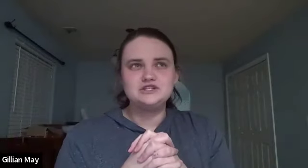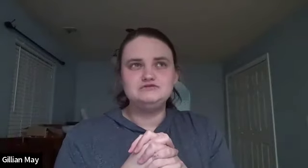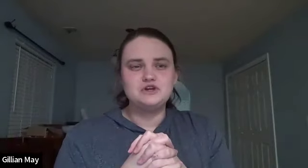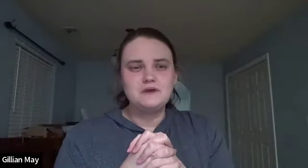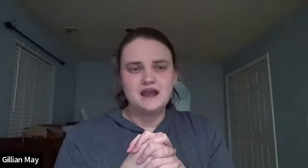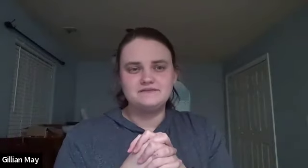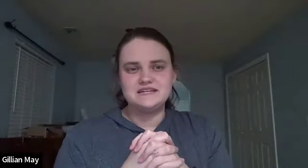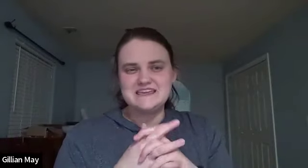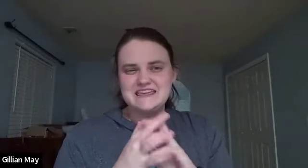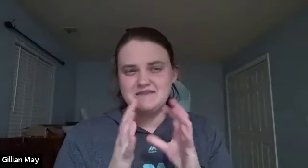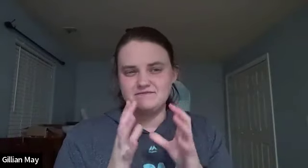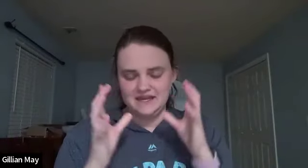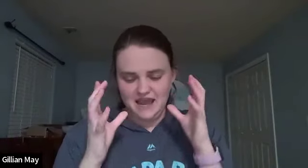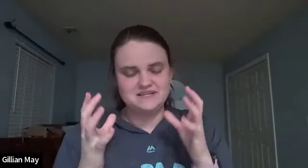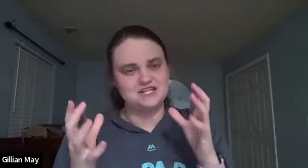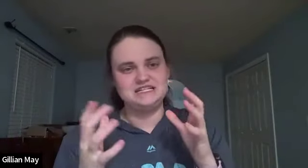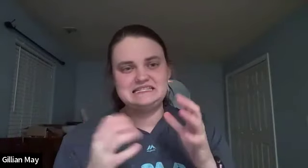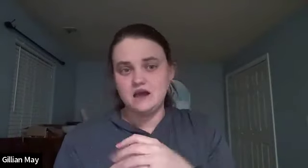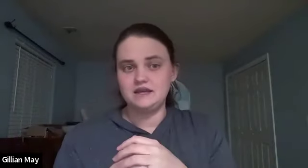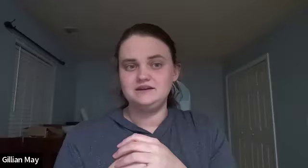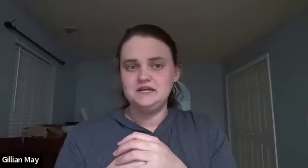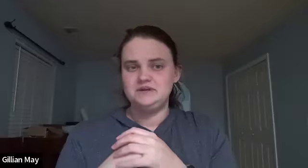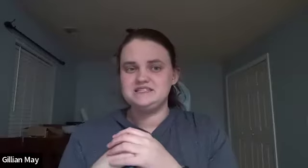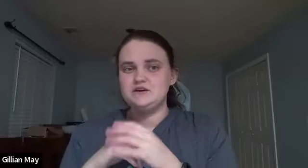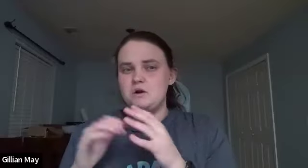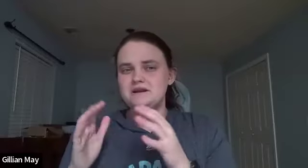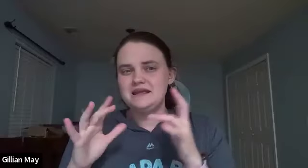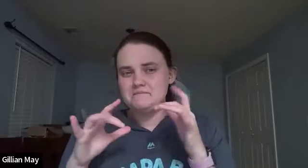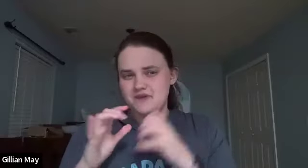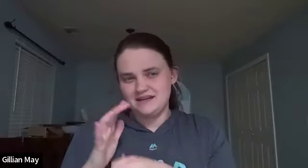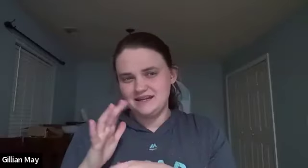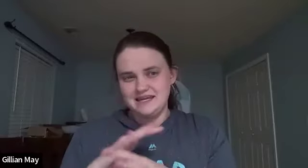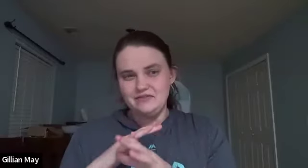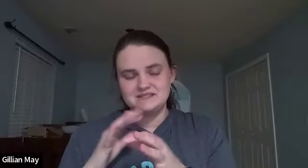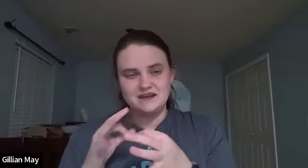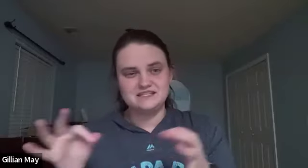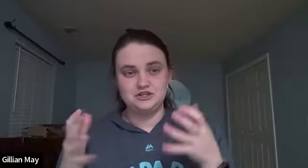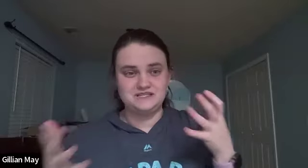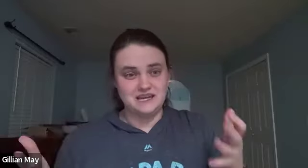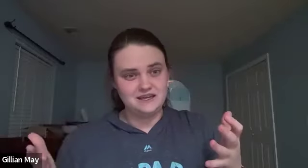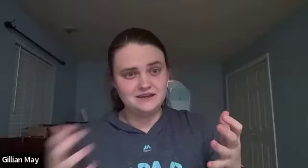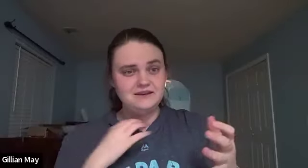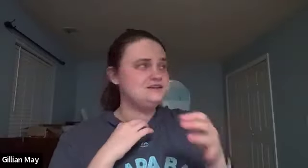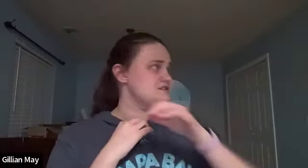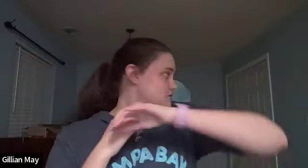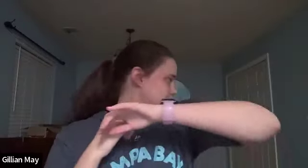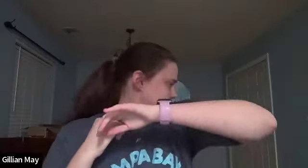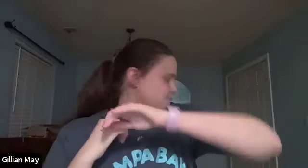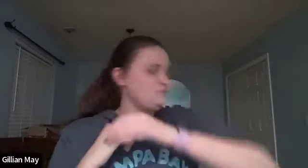you don't have to actually sign because they're already embedded in the signs that you're saying. So when you're